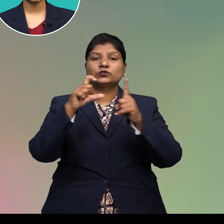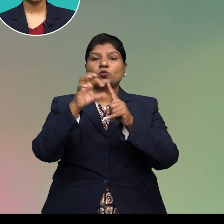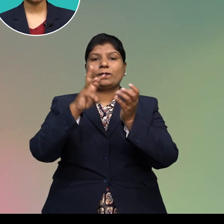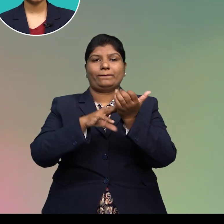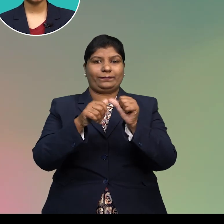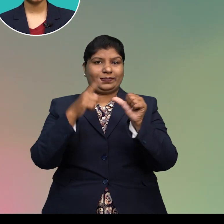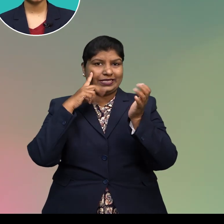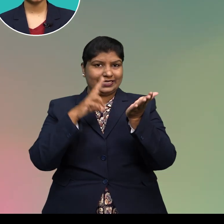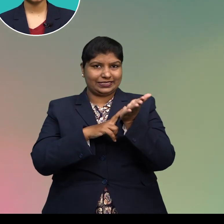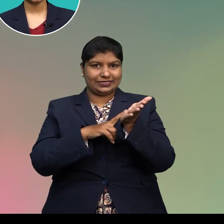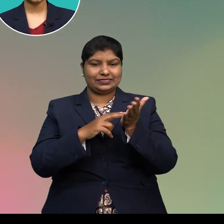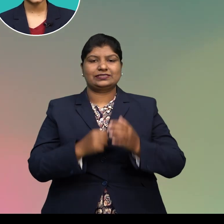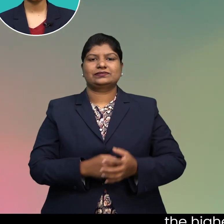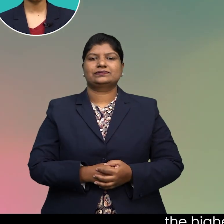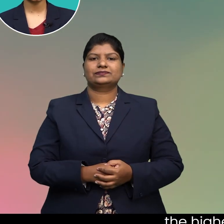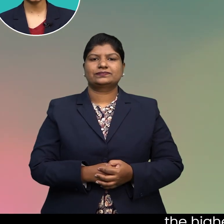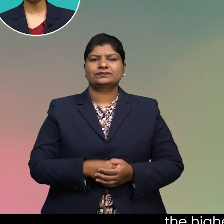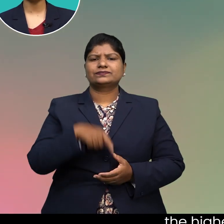Variation.